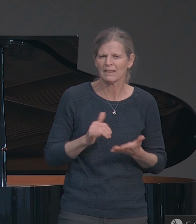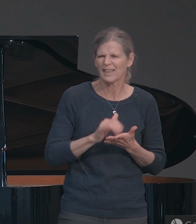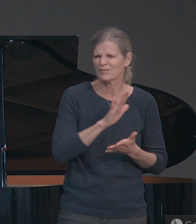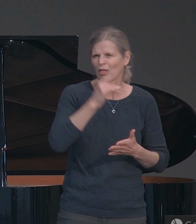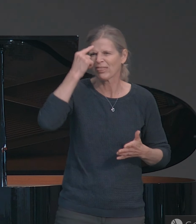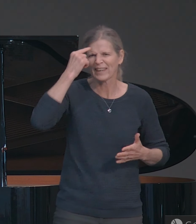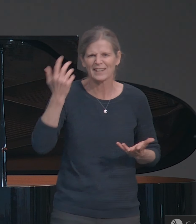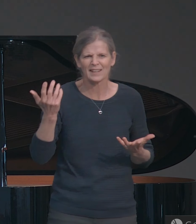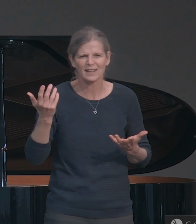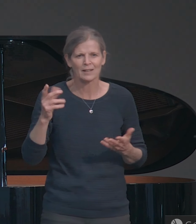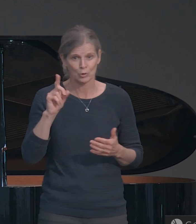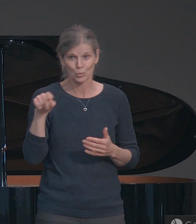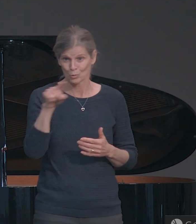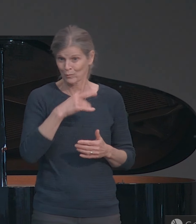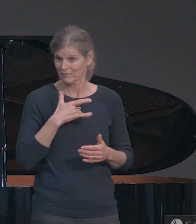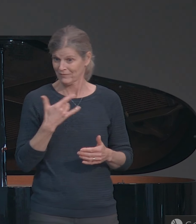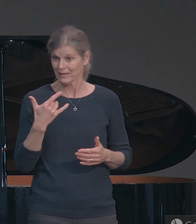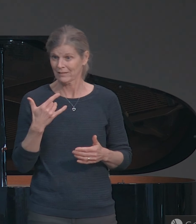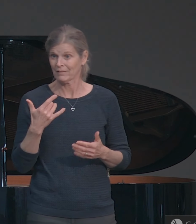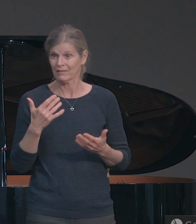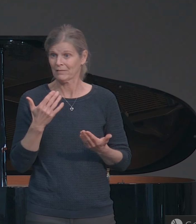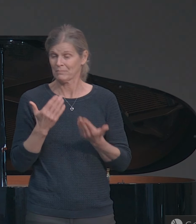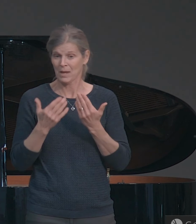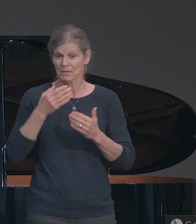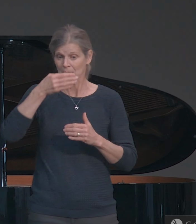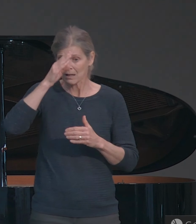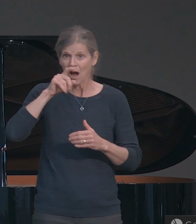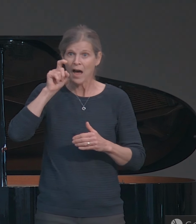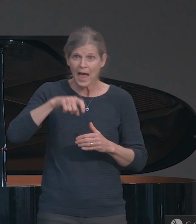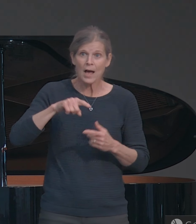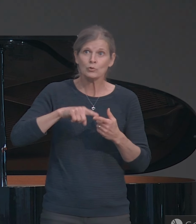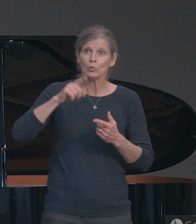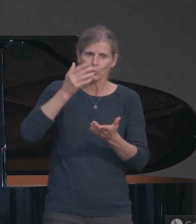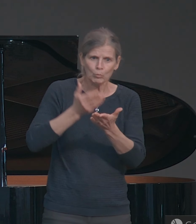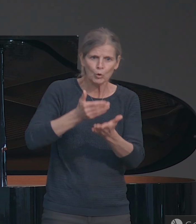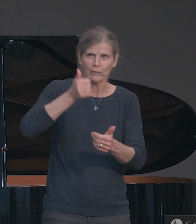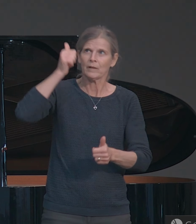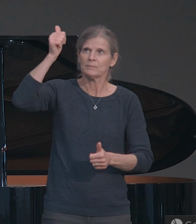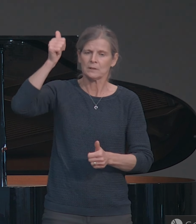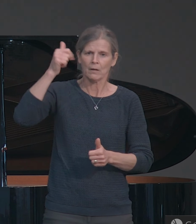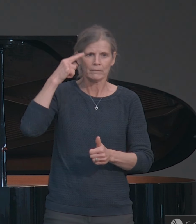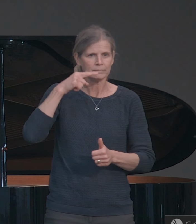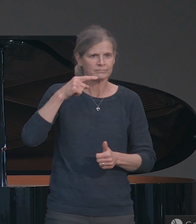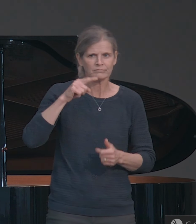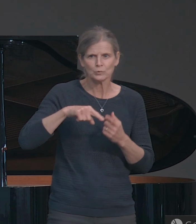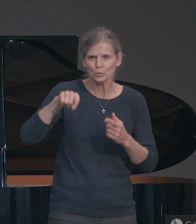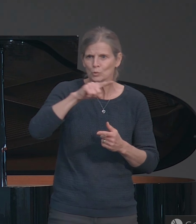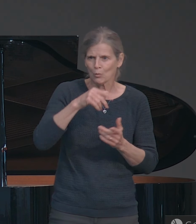Do you feel that God needs to continue to prove himself to you?